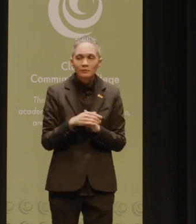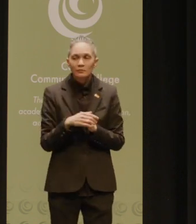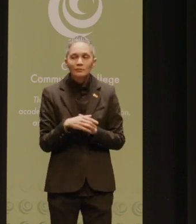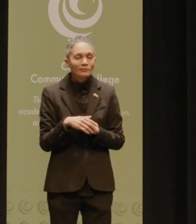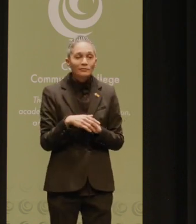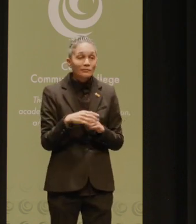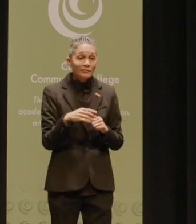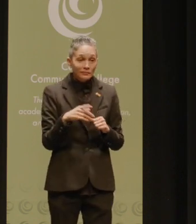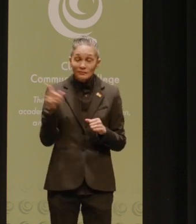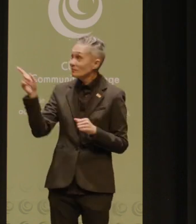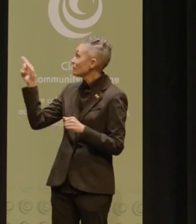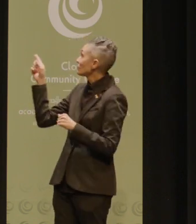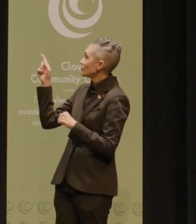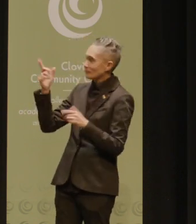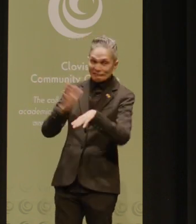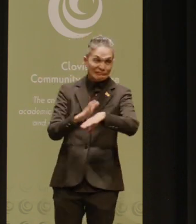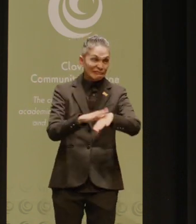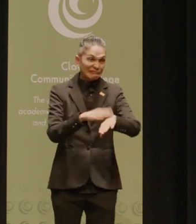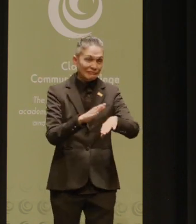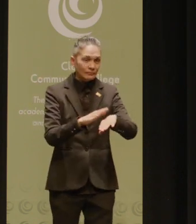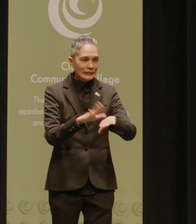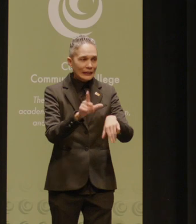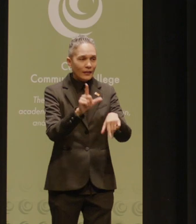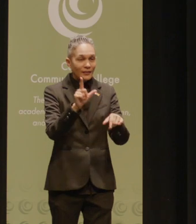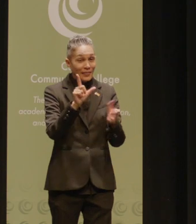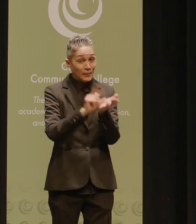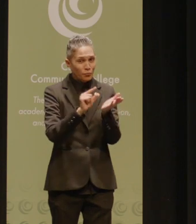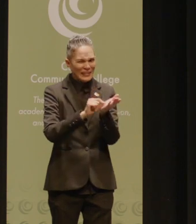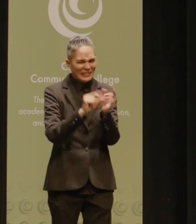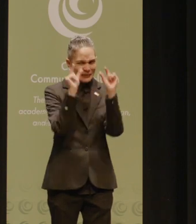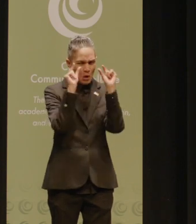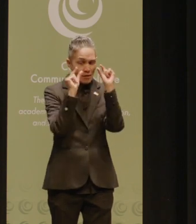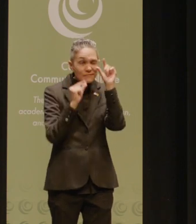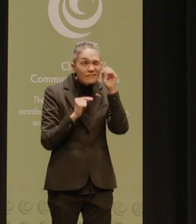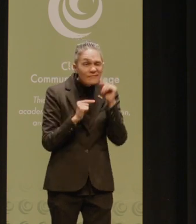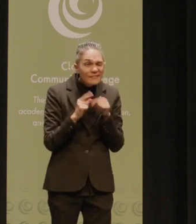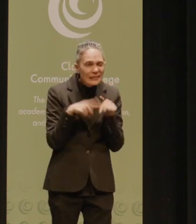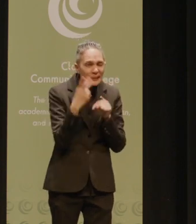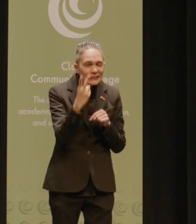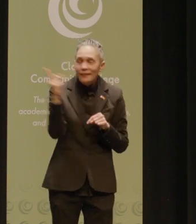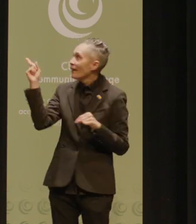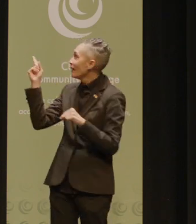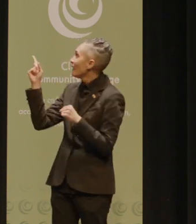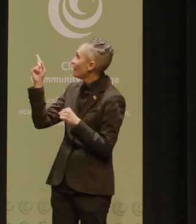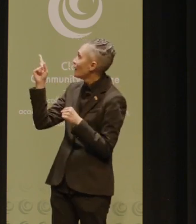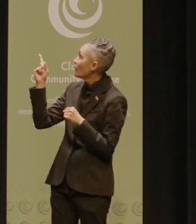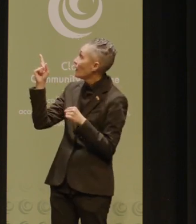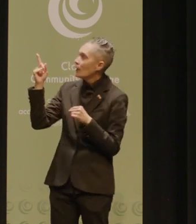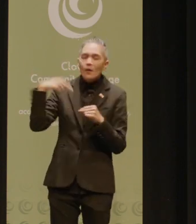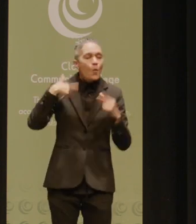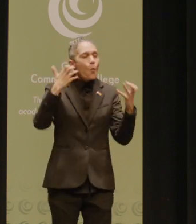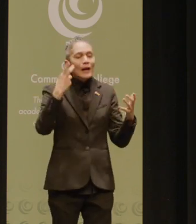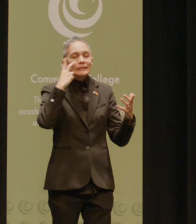the print I'm about to show you, spoiler alert, is really small. So what we're trying to look at is the